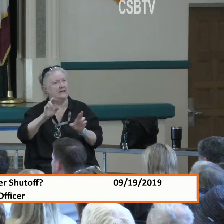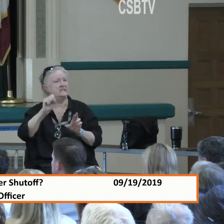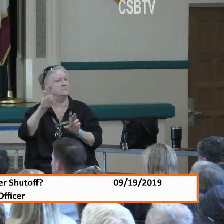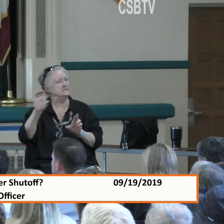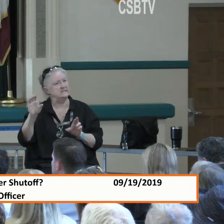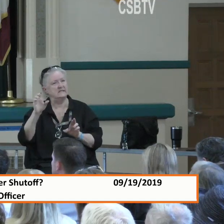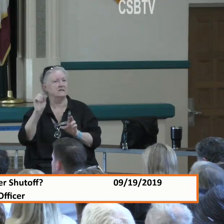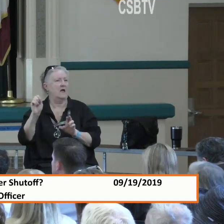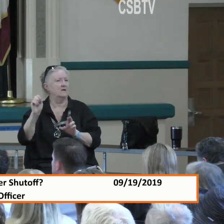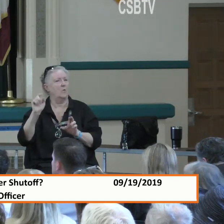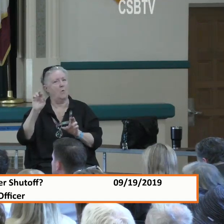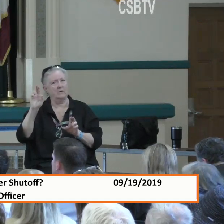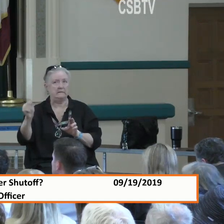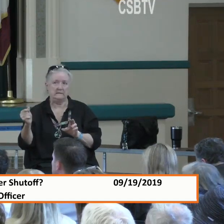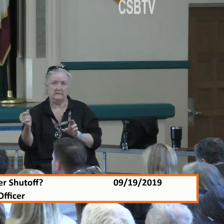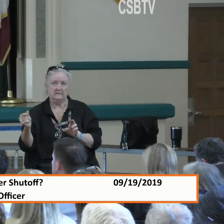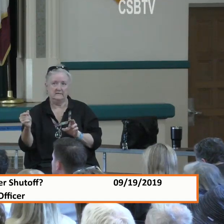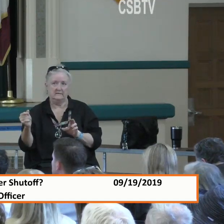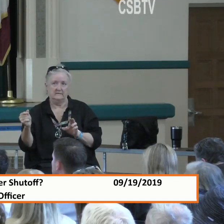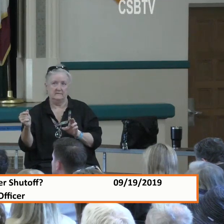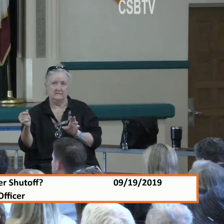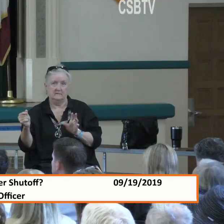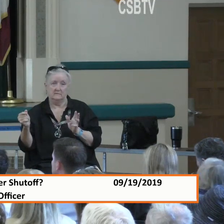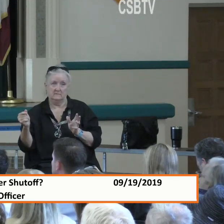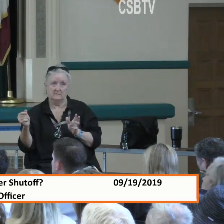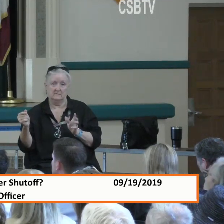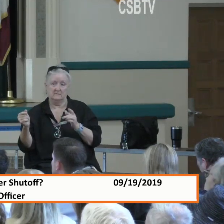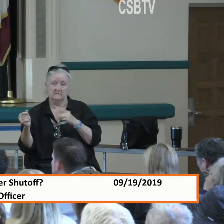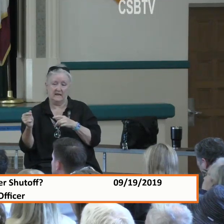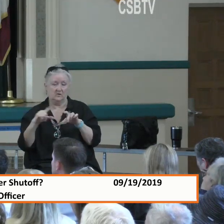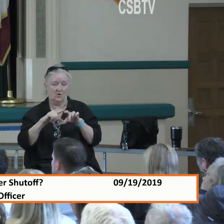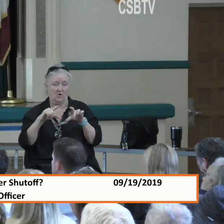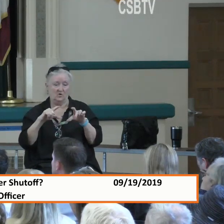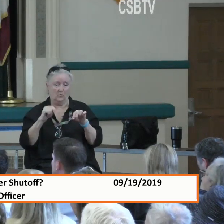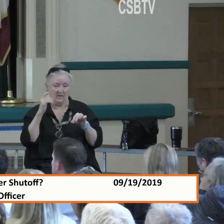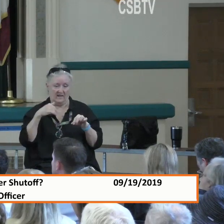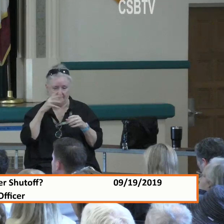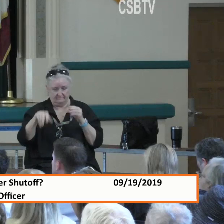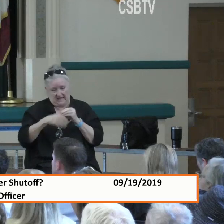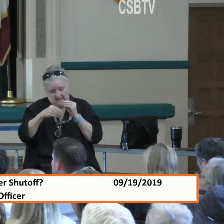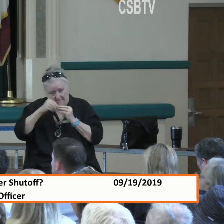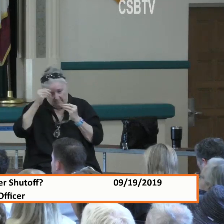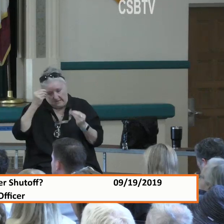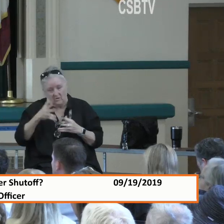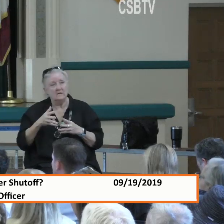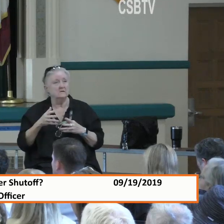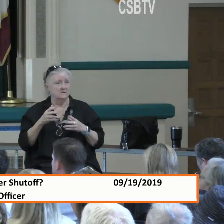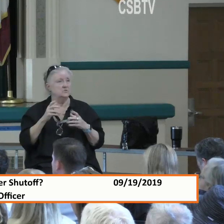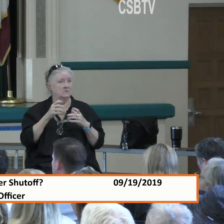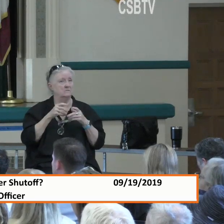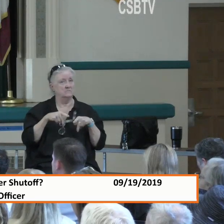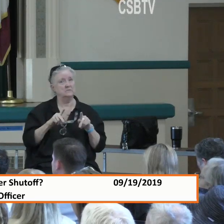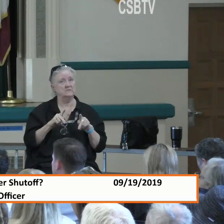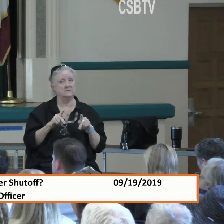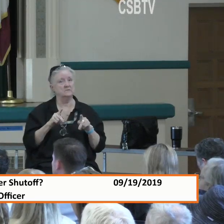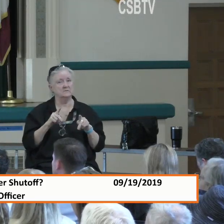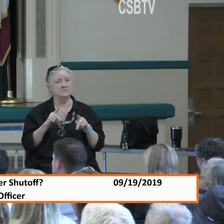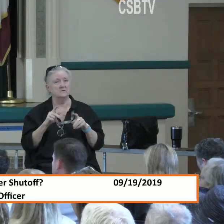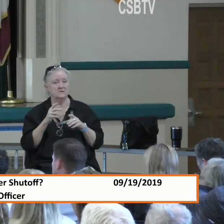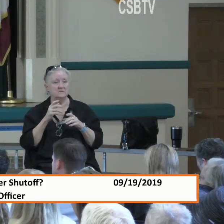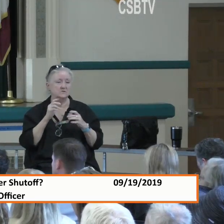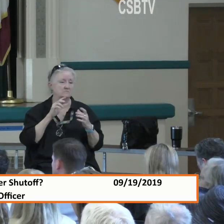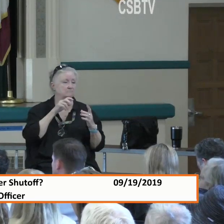readysbc.org. And that card will have some additional information on it and will allow you to get to the